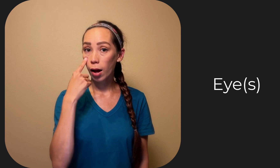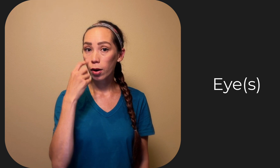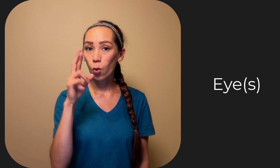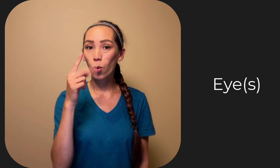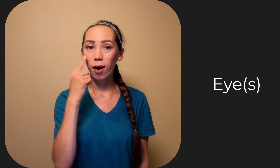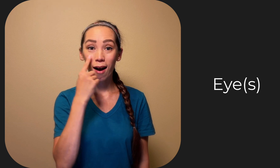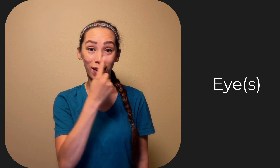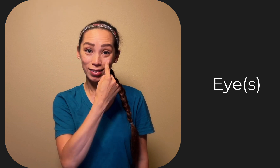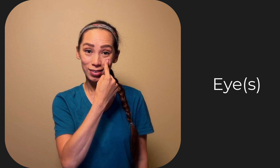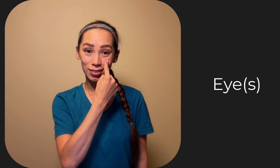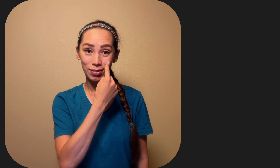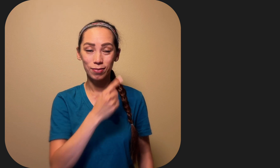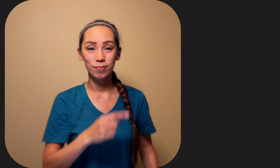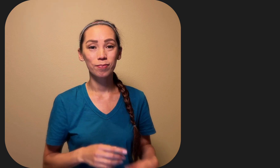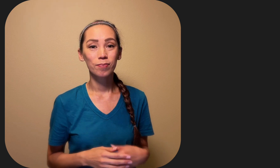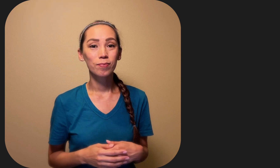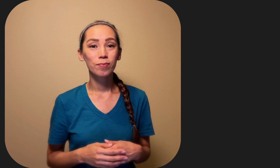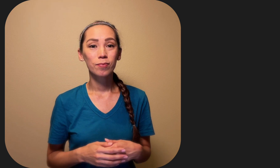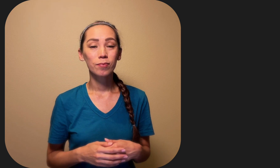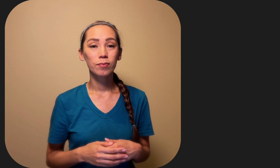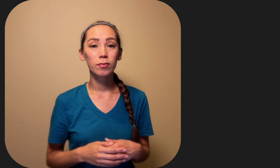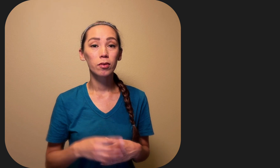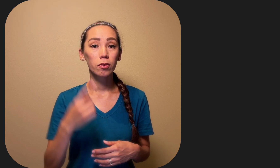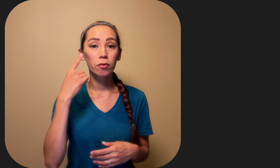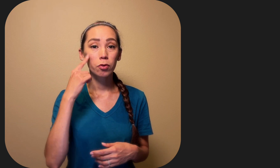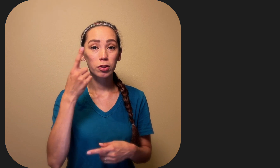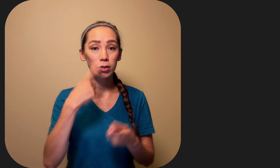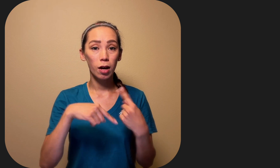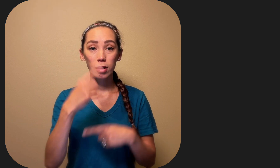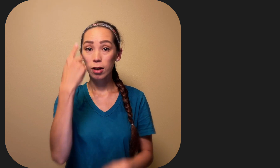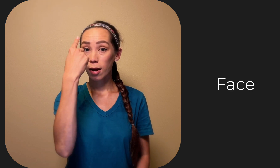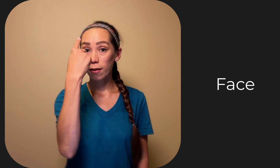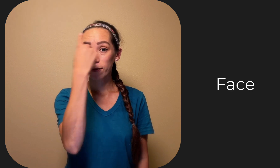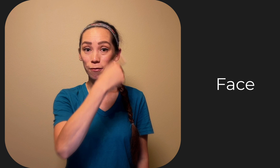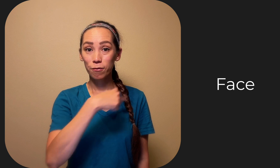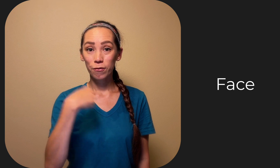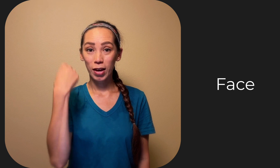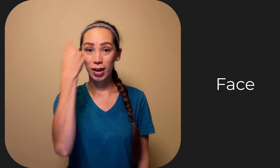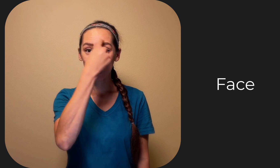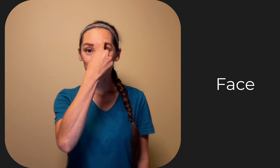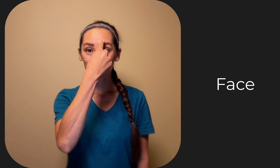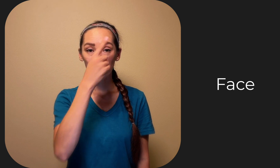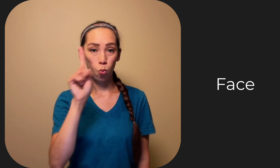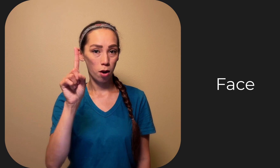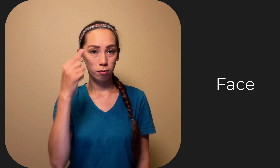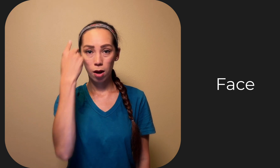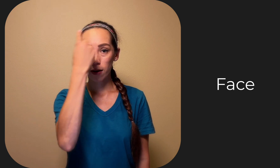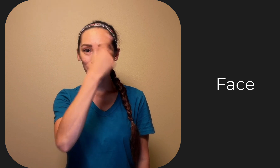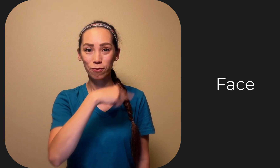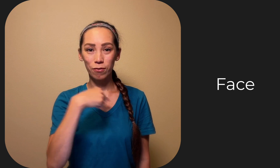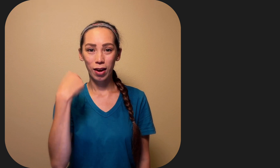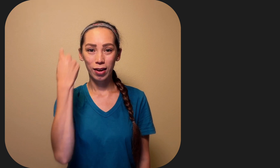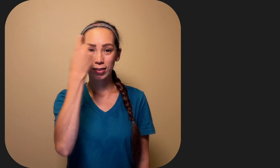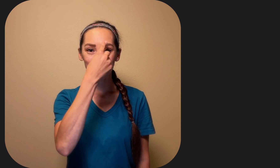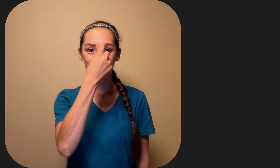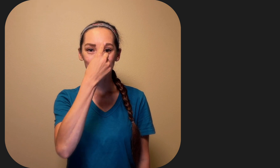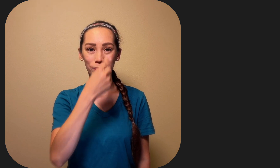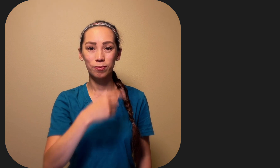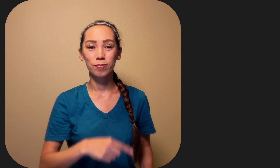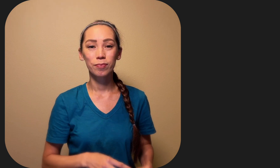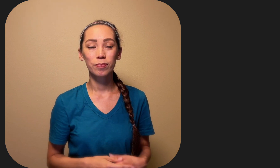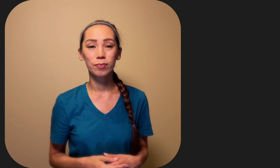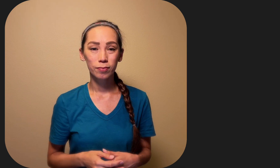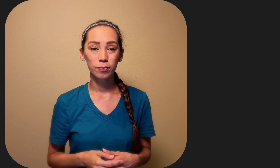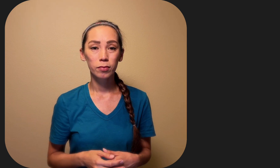or eyes. Next sign, you would sign face with also the one hand shape, and you would just go circular on your